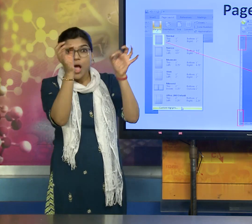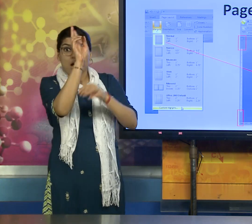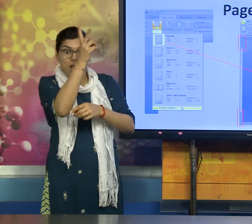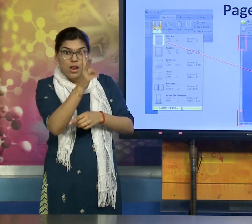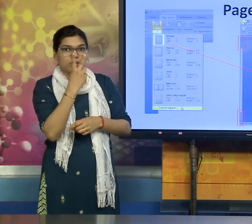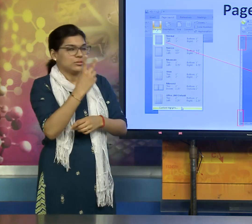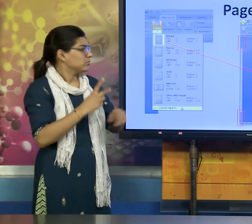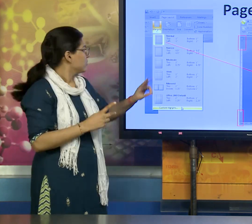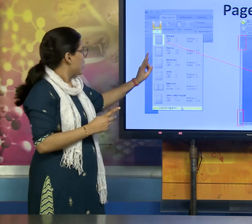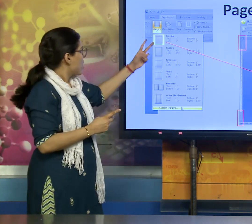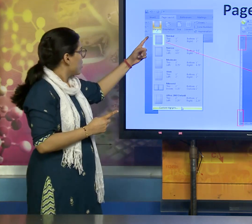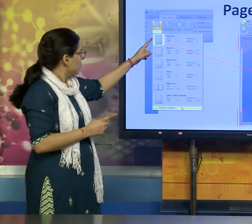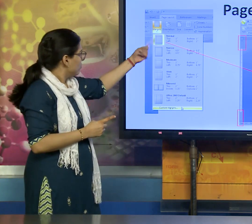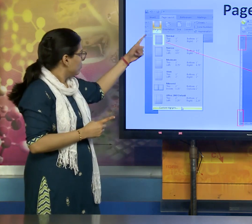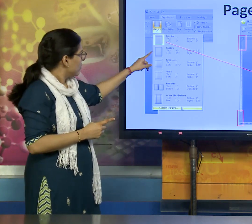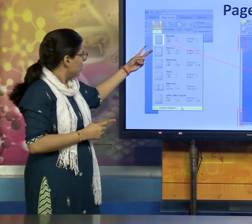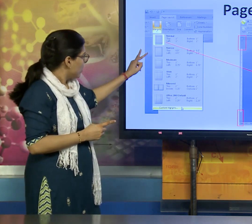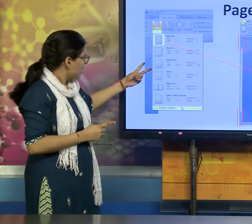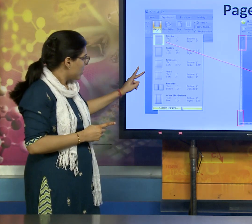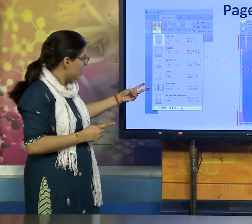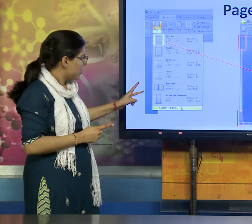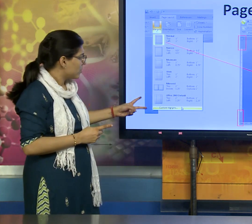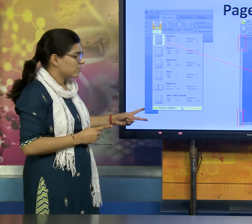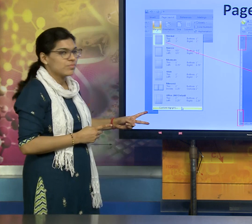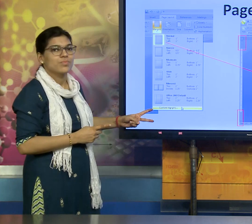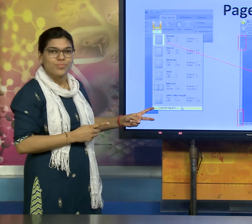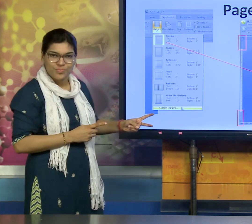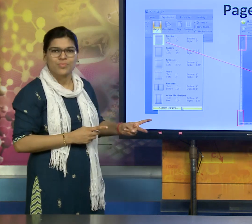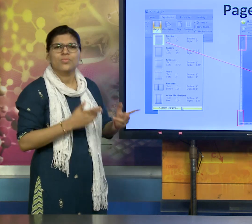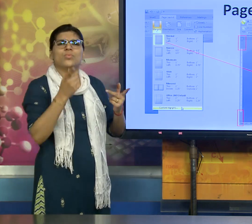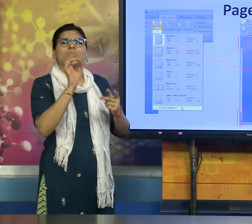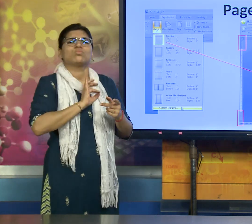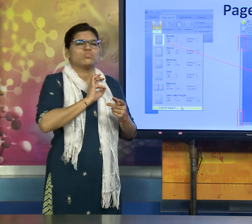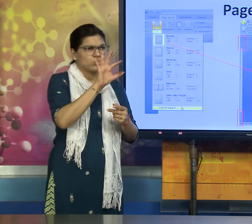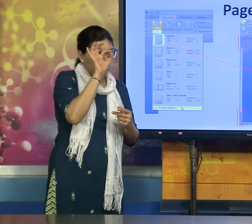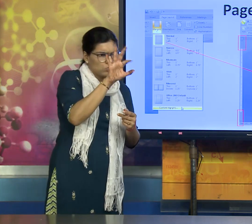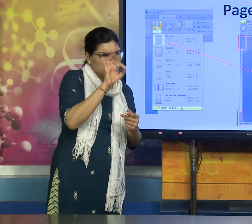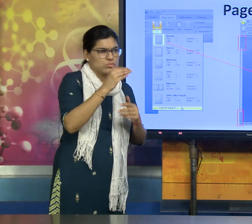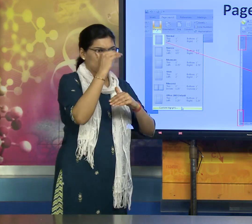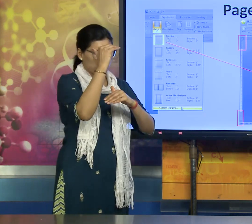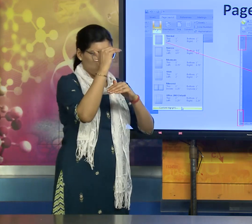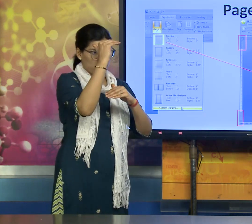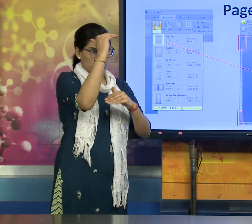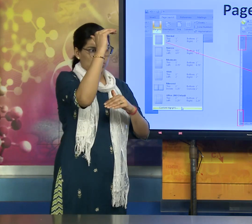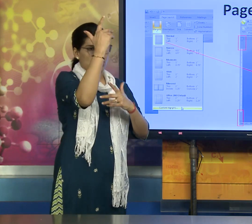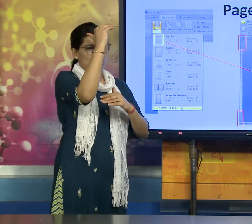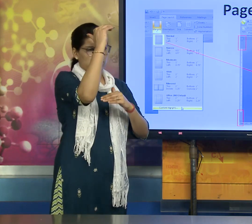You can see different kinds of margins are available on the option. You can